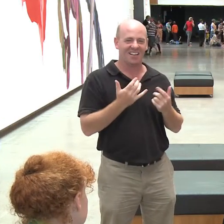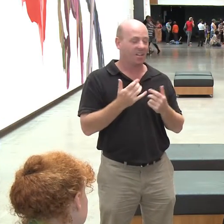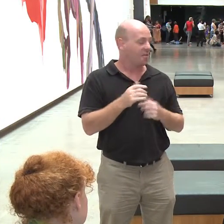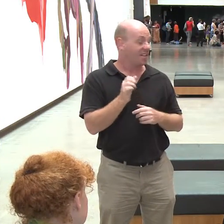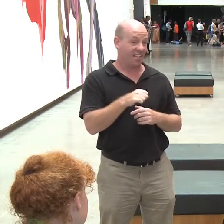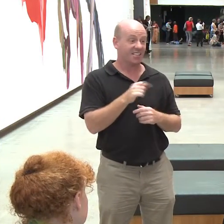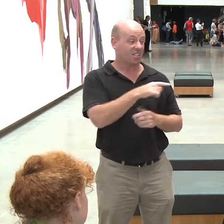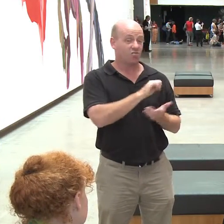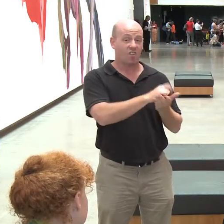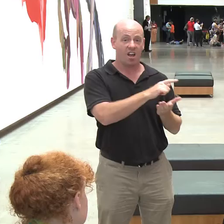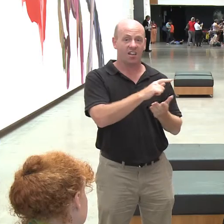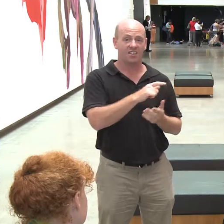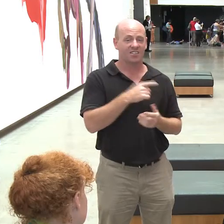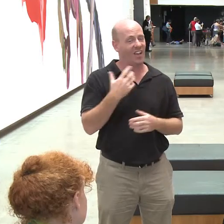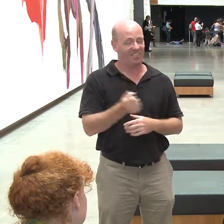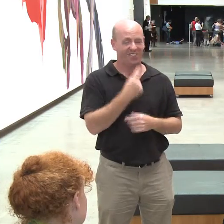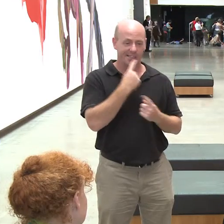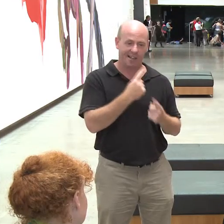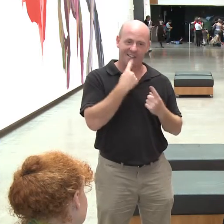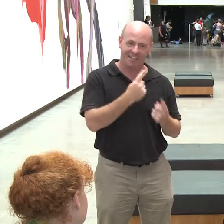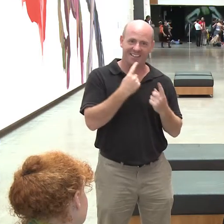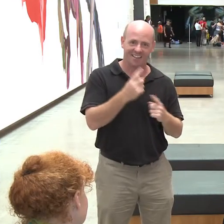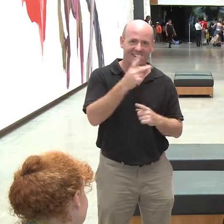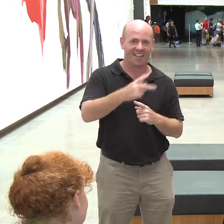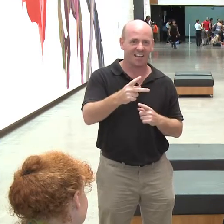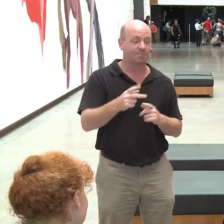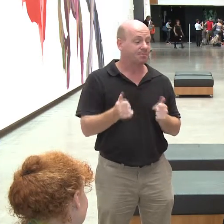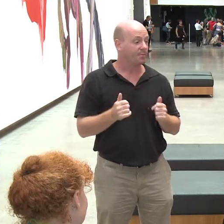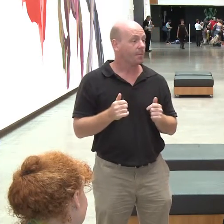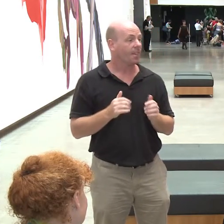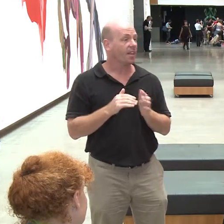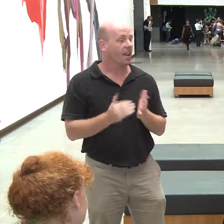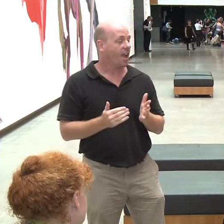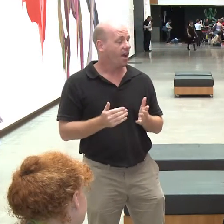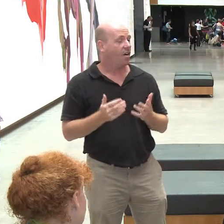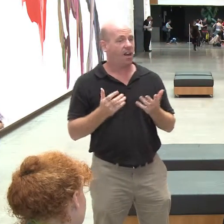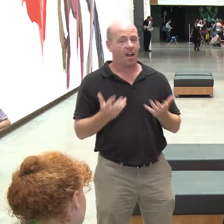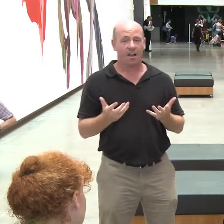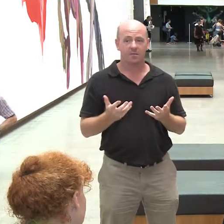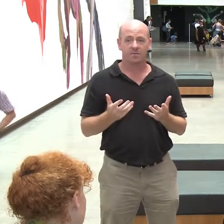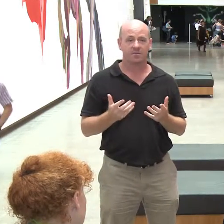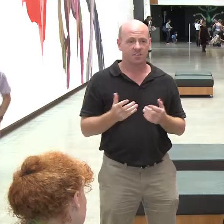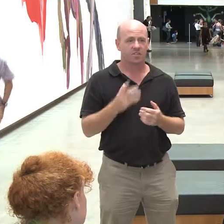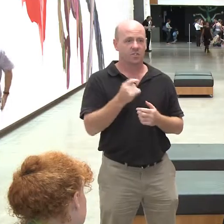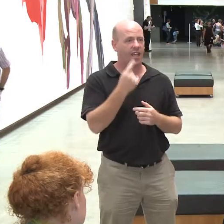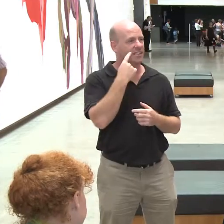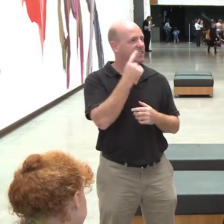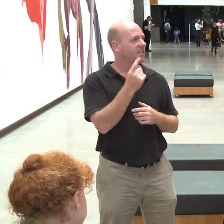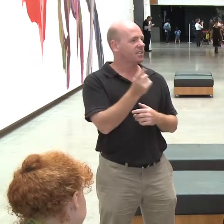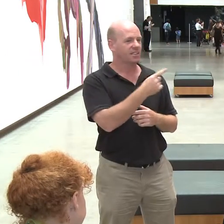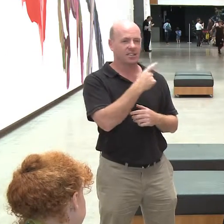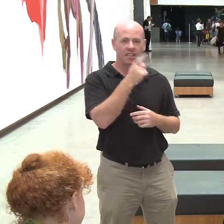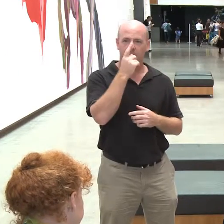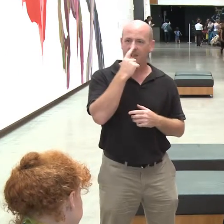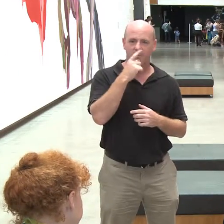Yes. That's right. One does do that. All right. Now you can see that that